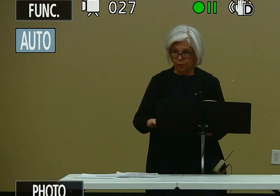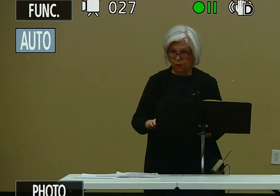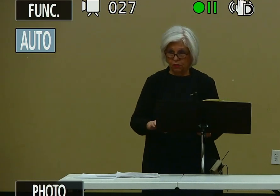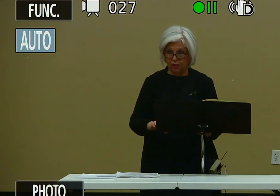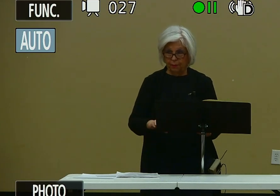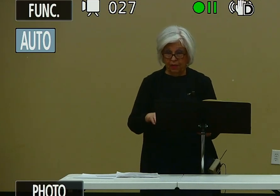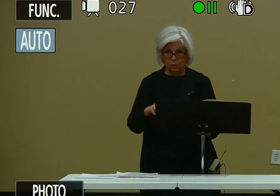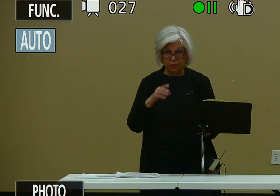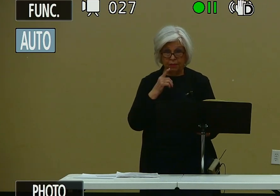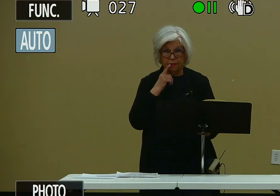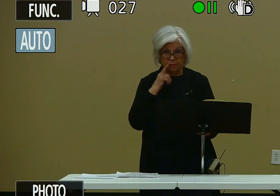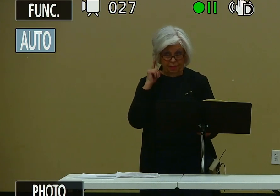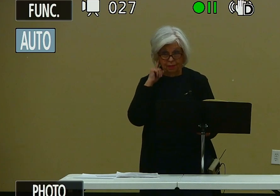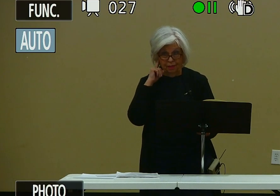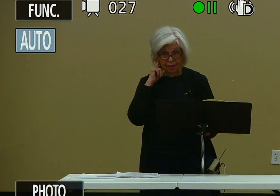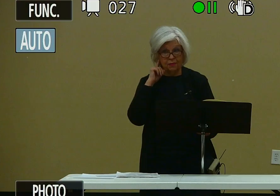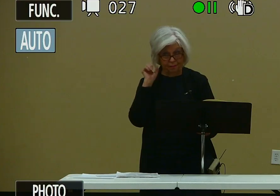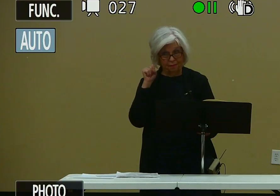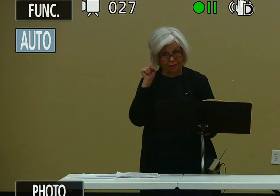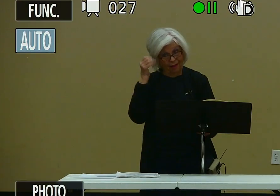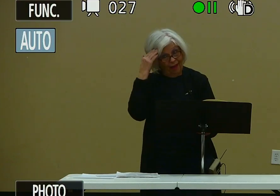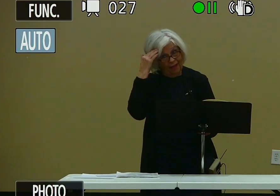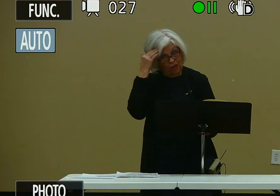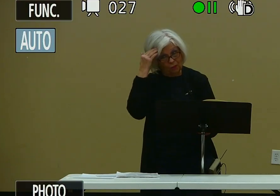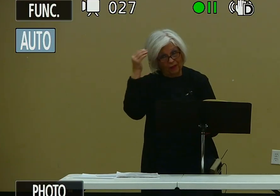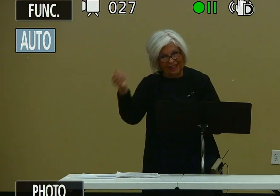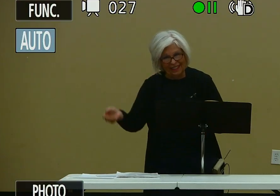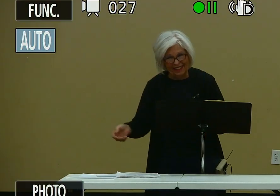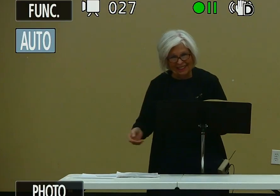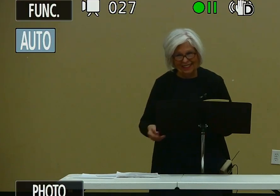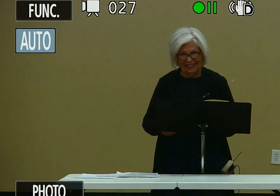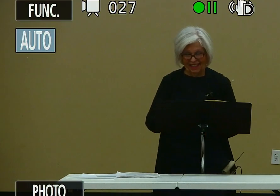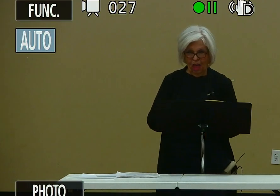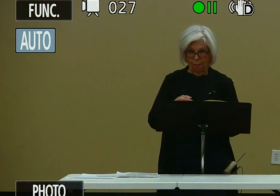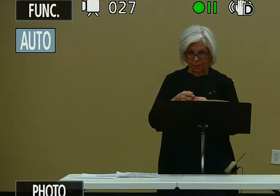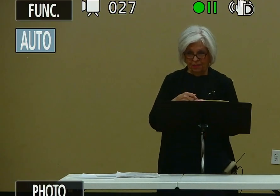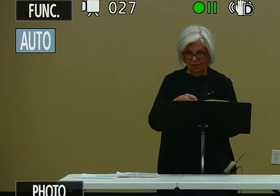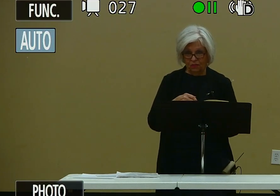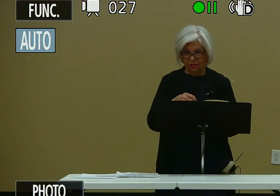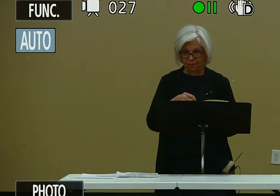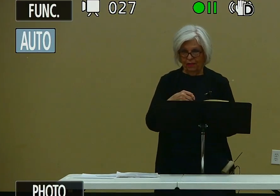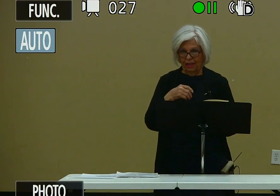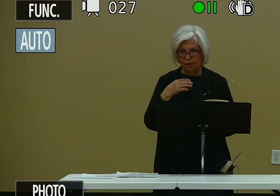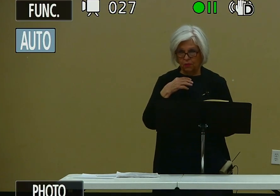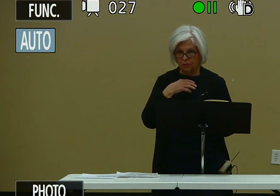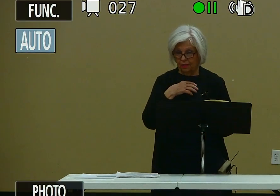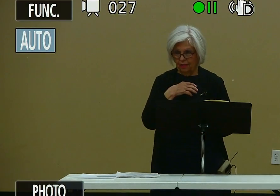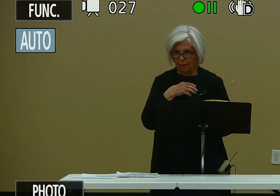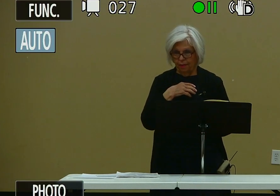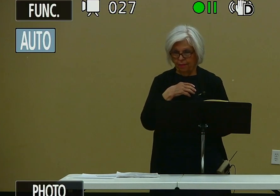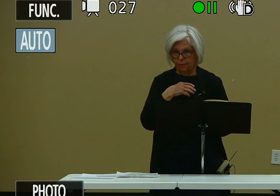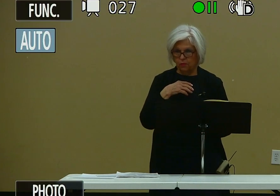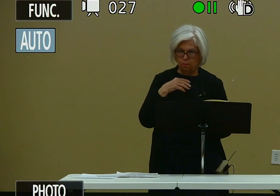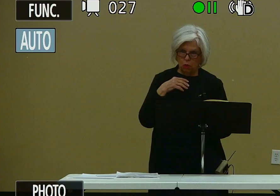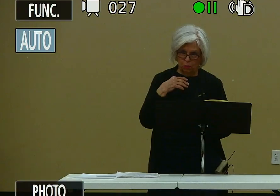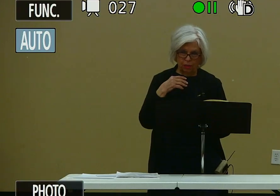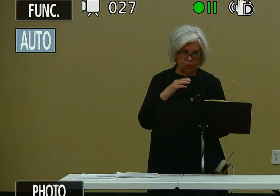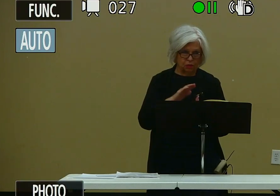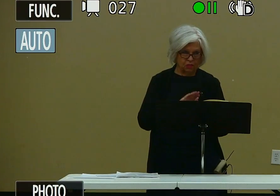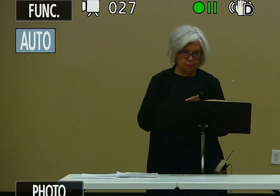approached him, and that's what he did to me. And I said, I know, because he was mute. He couldn't